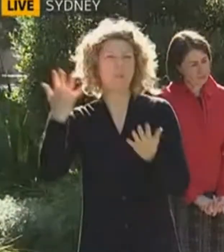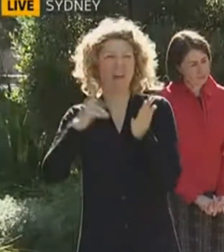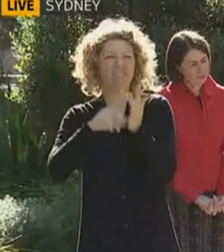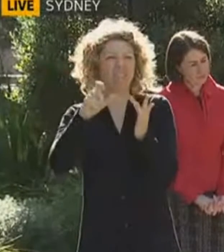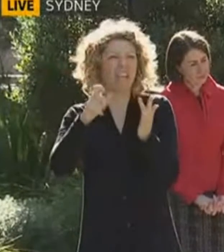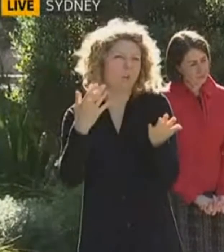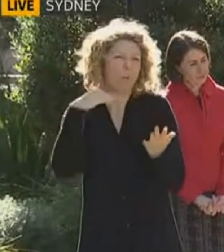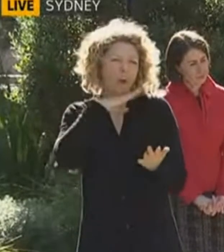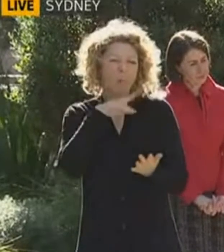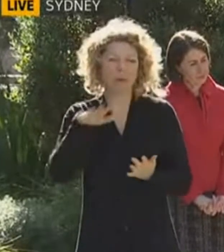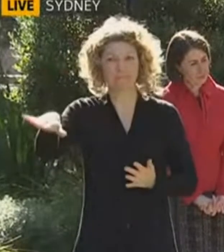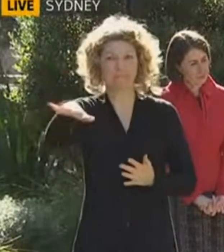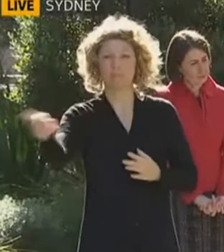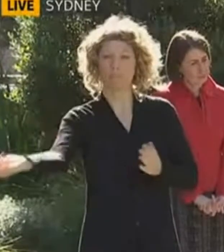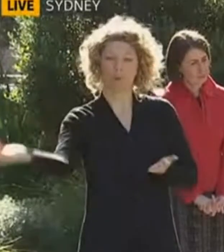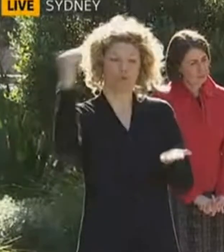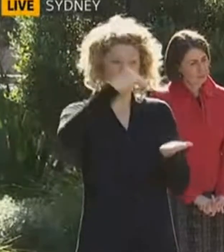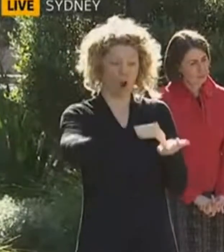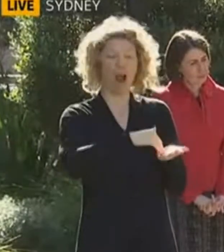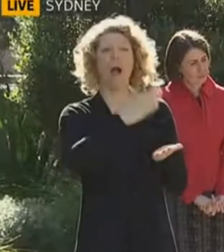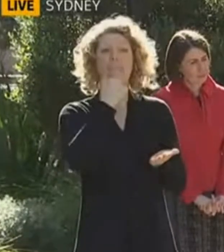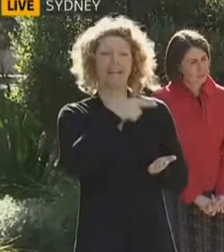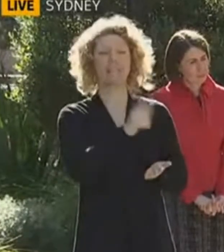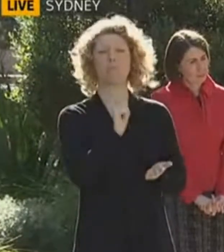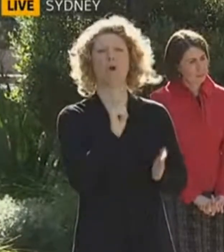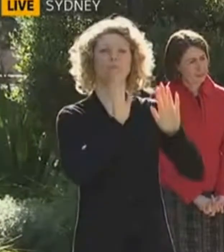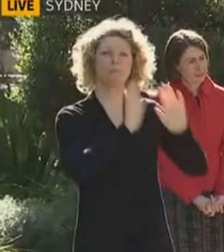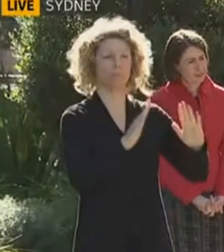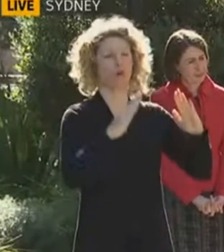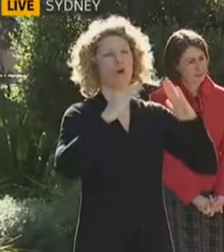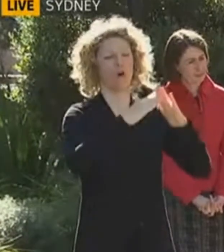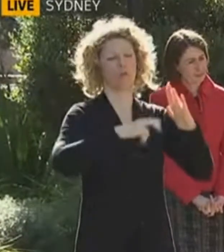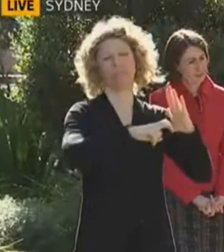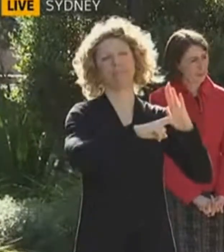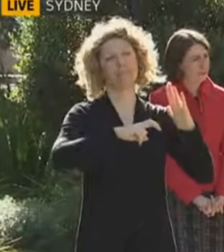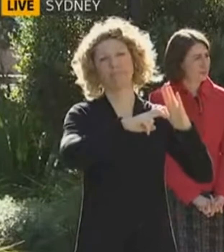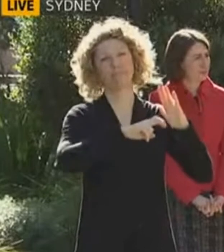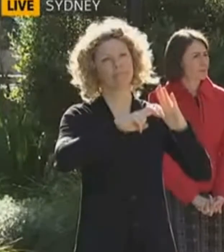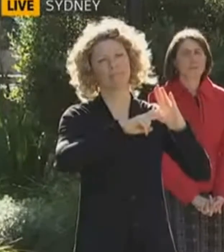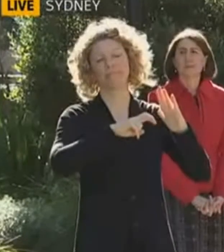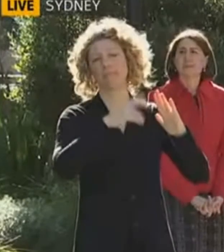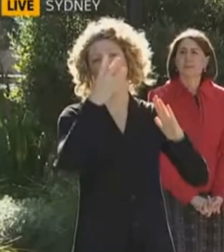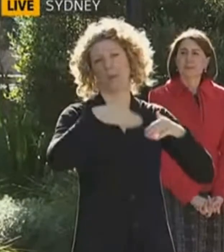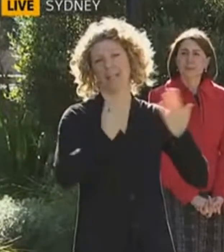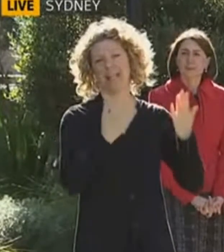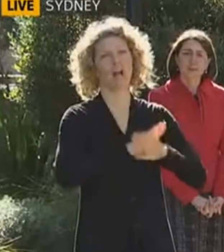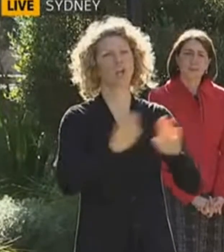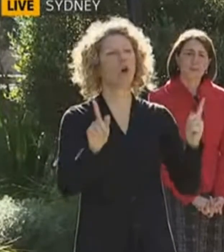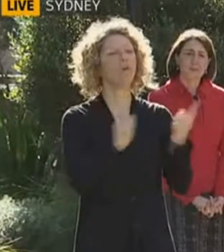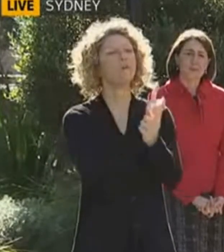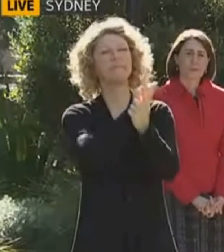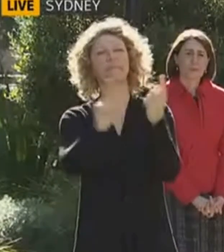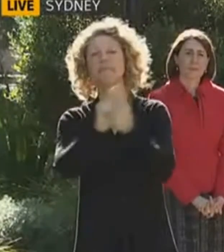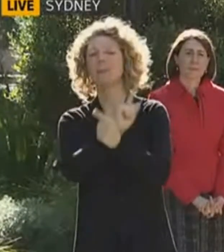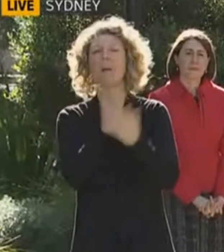and self-isolation really means staying at home, minimising your contact with anyone else, and it doesn't mean going to